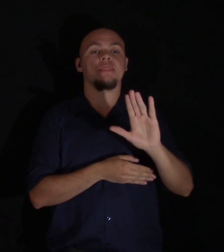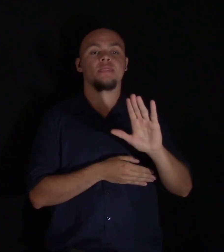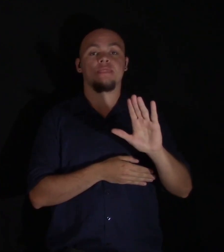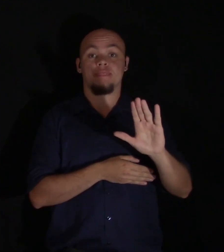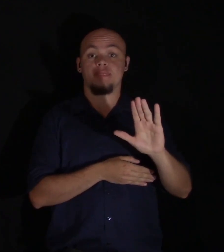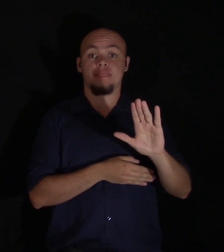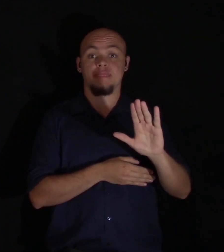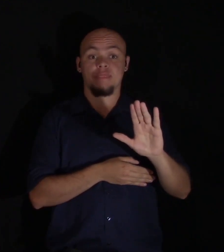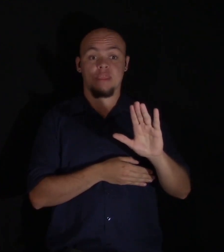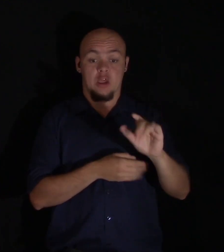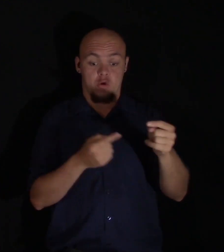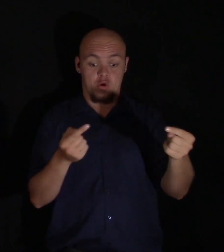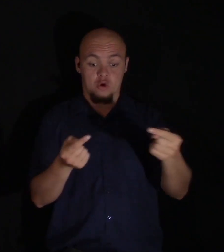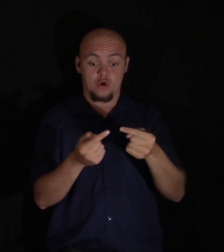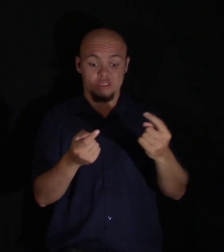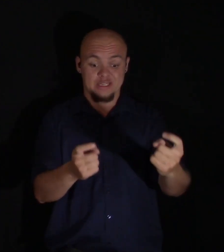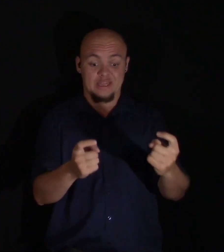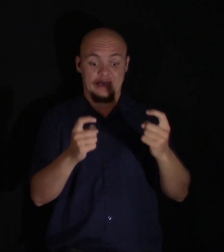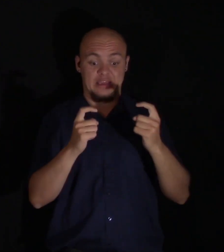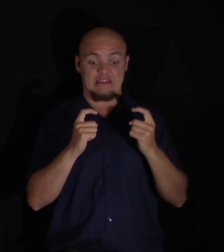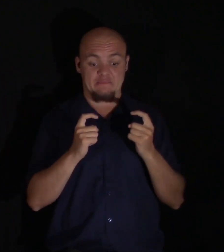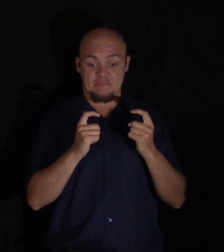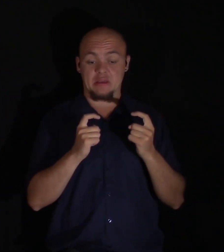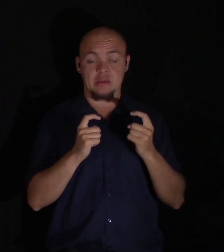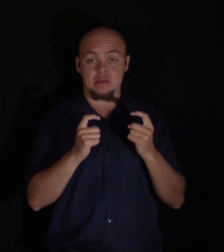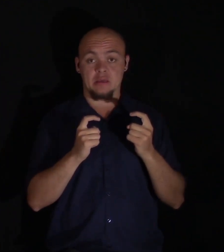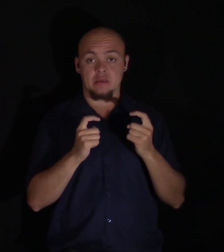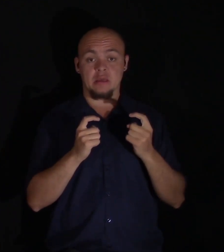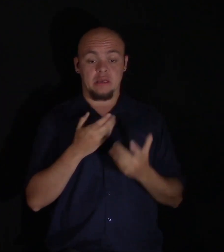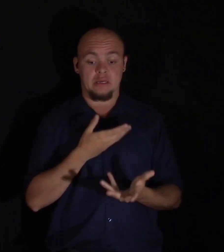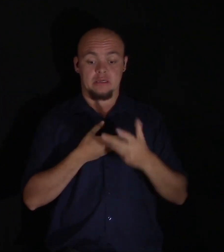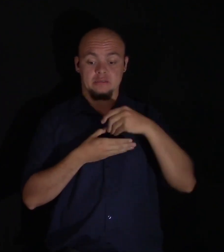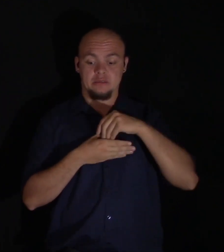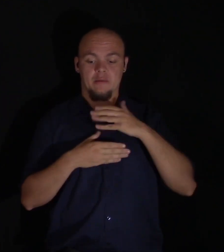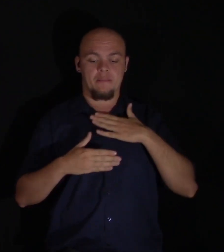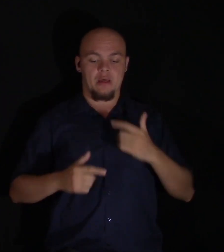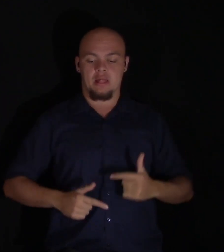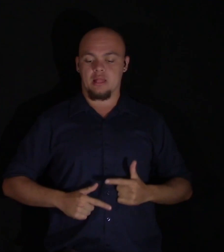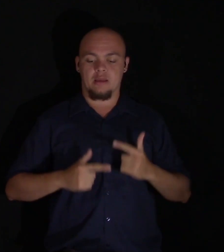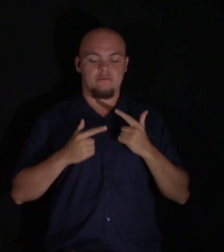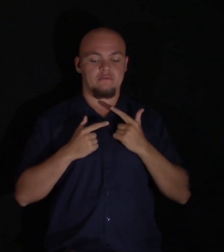transgressions and all the hurt that comes with it into my life.